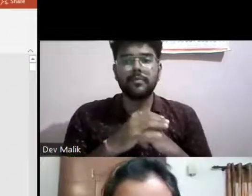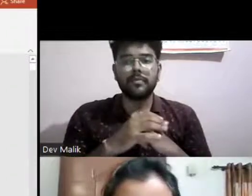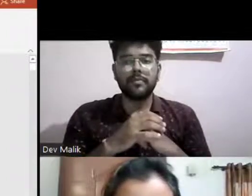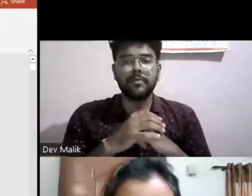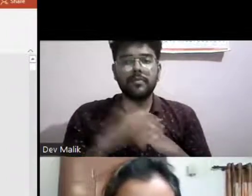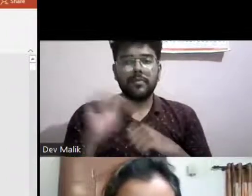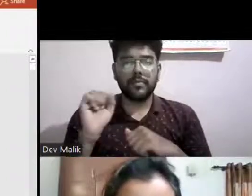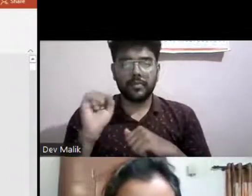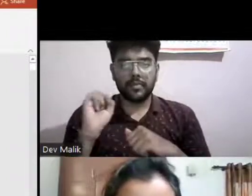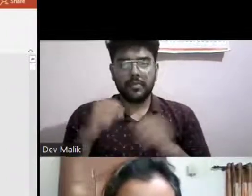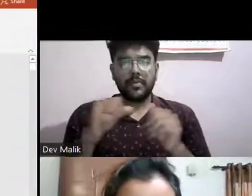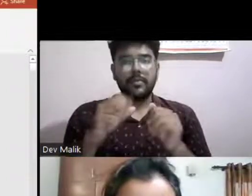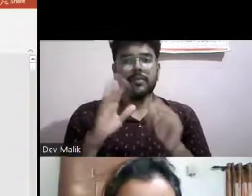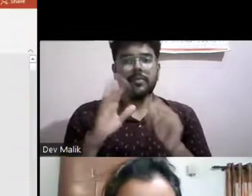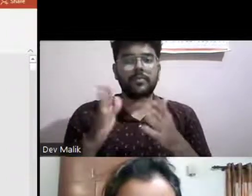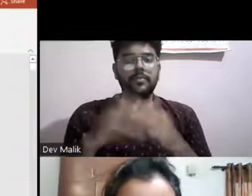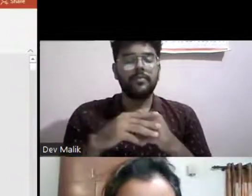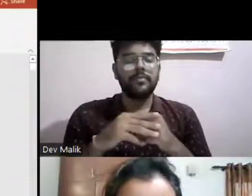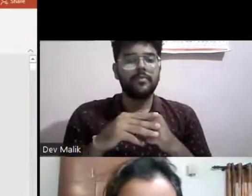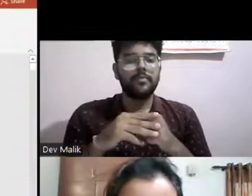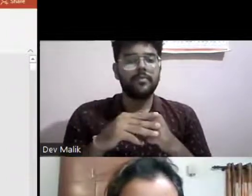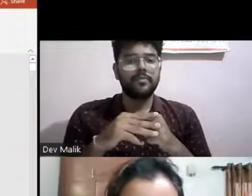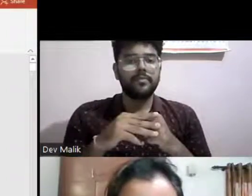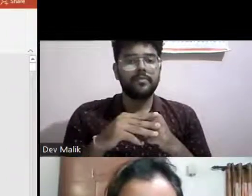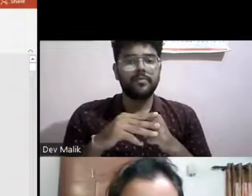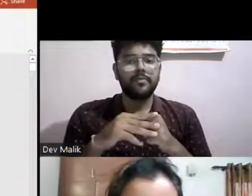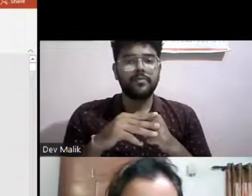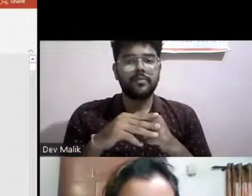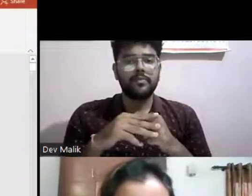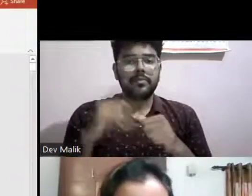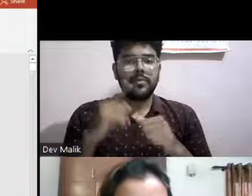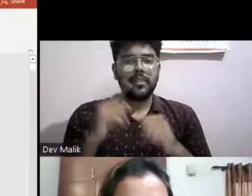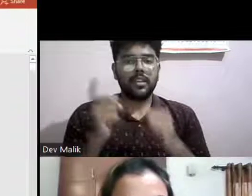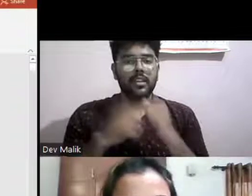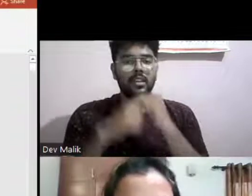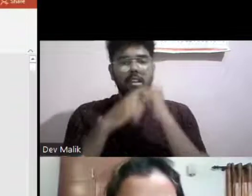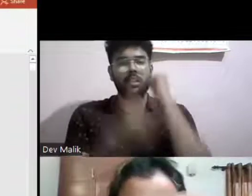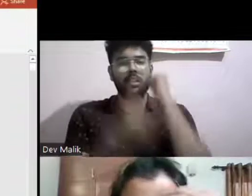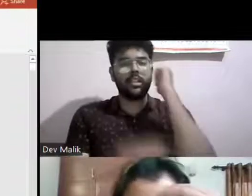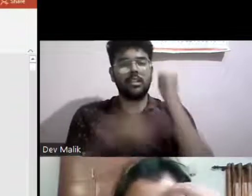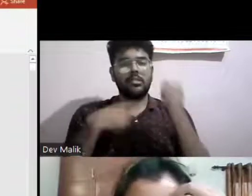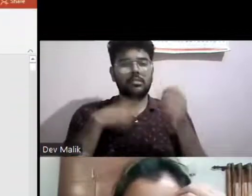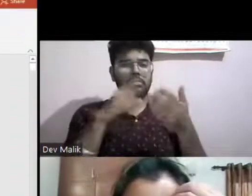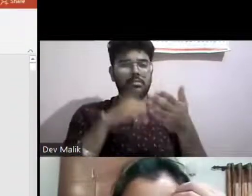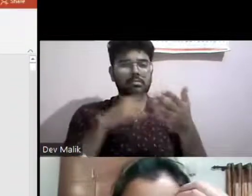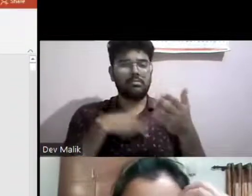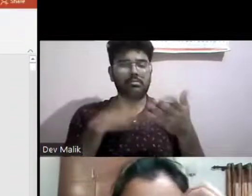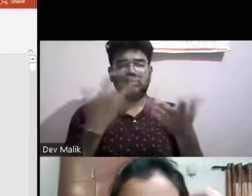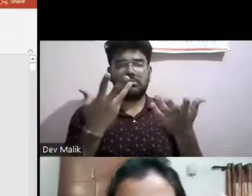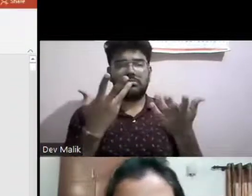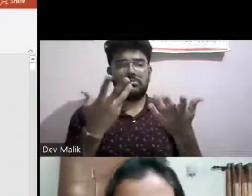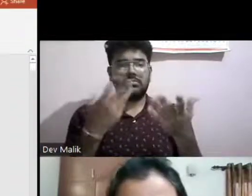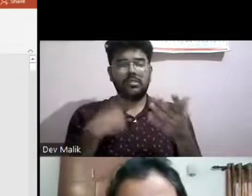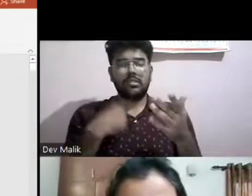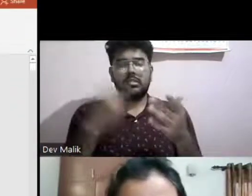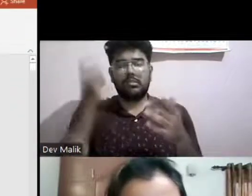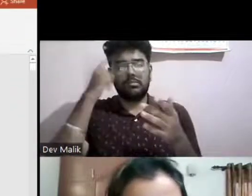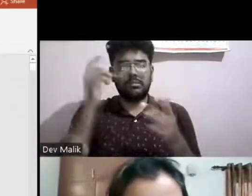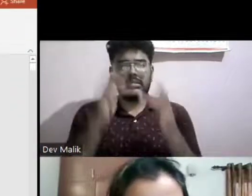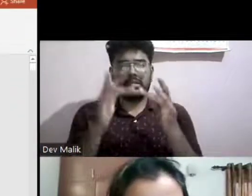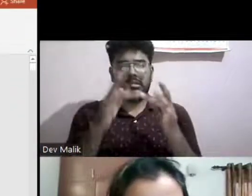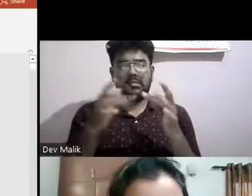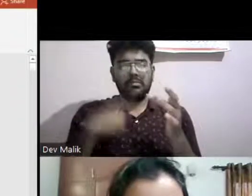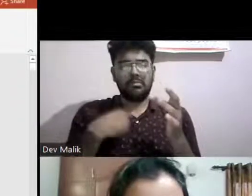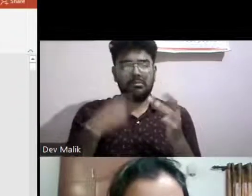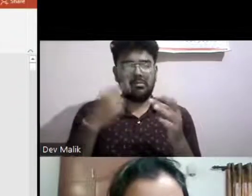Yes, Mansi. Yeah, so what was the last thing that I was saying? Because I think there was some internet issue from